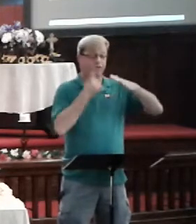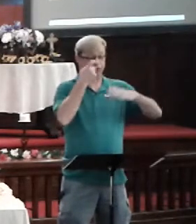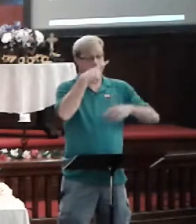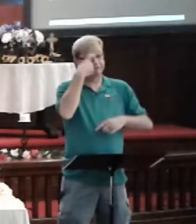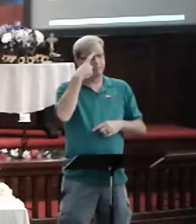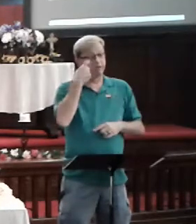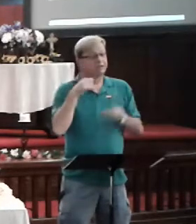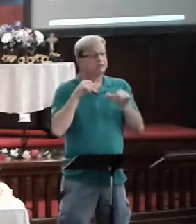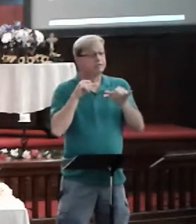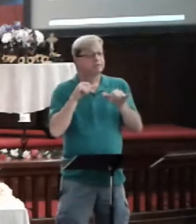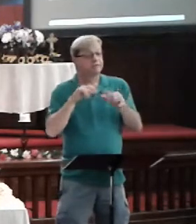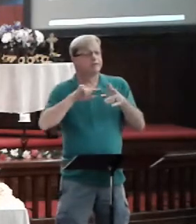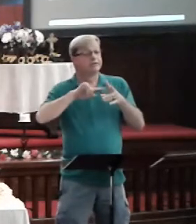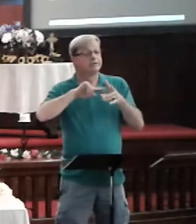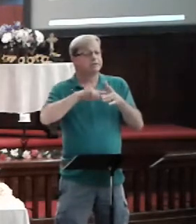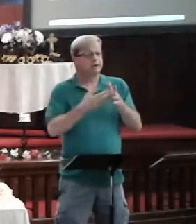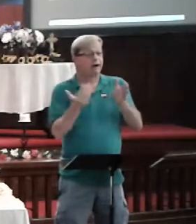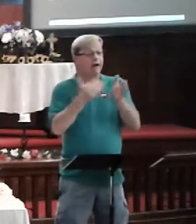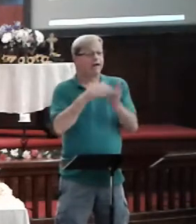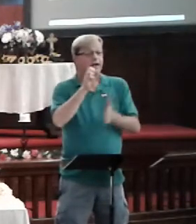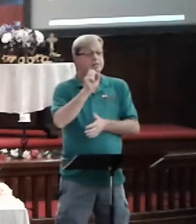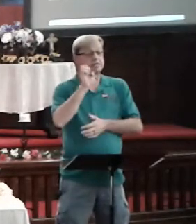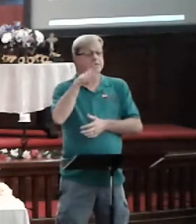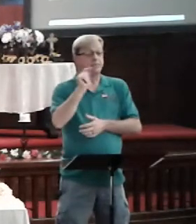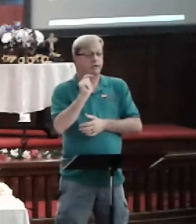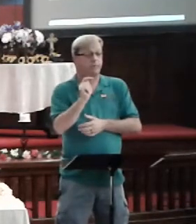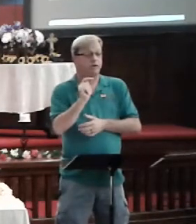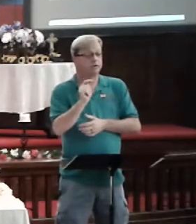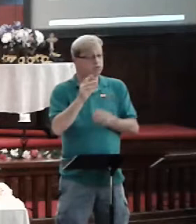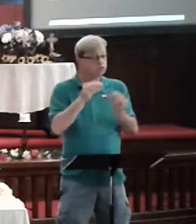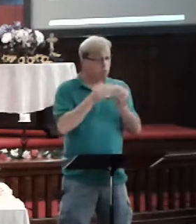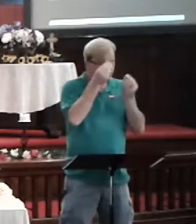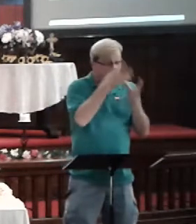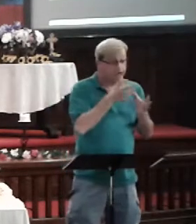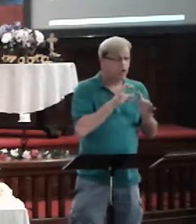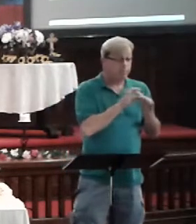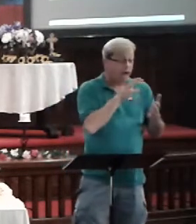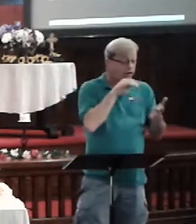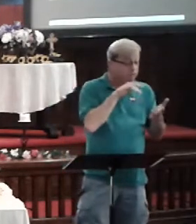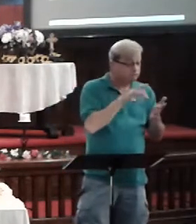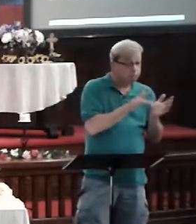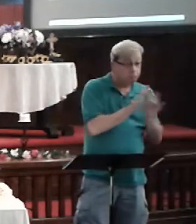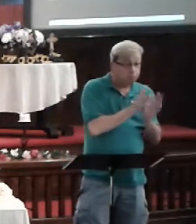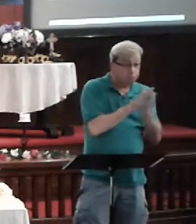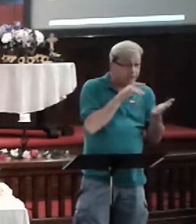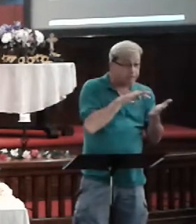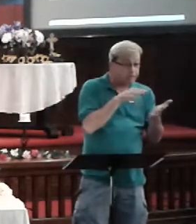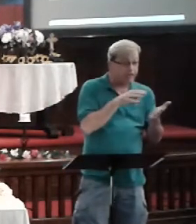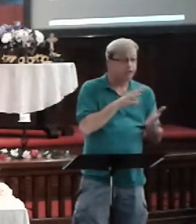in September. If you want any details about Bible study, please talk to Reverend Catherine.